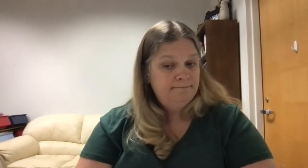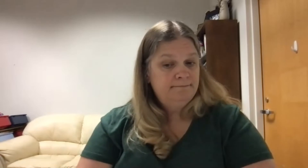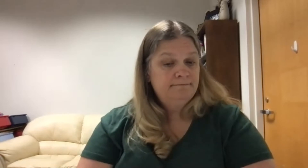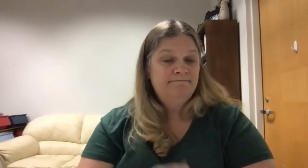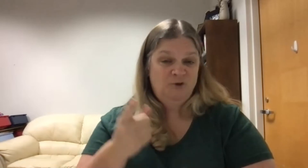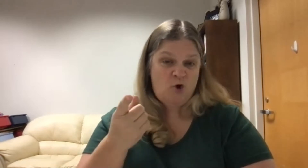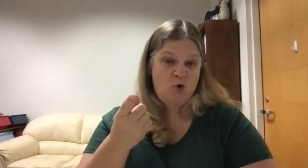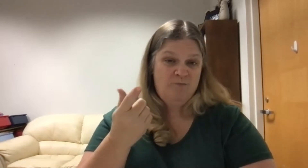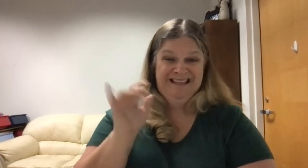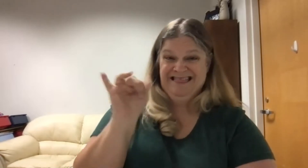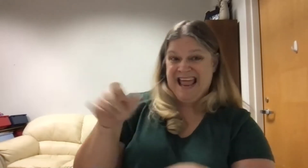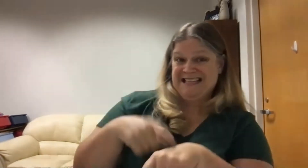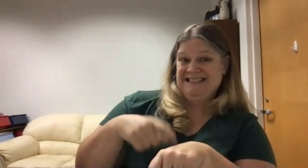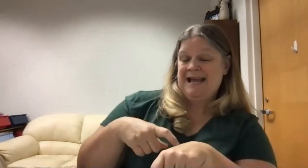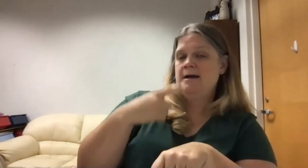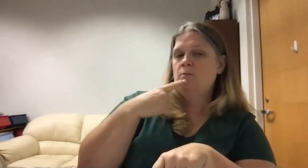which had deaf services.